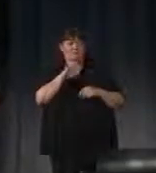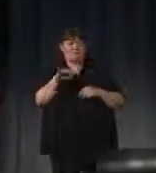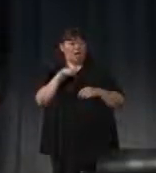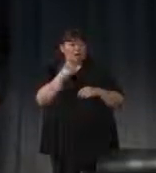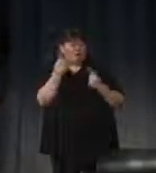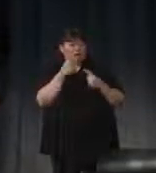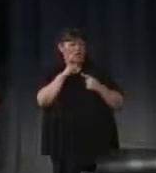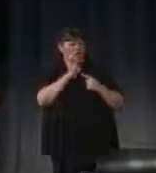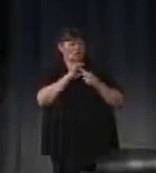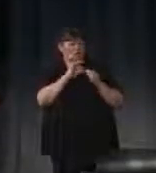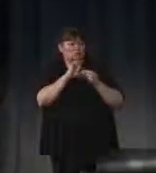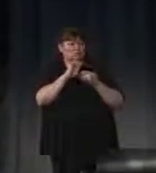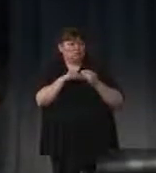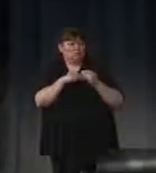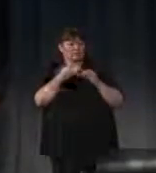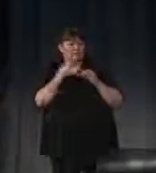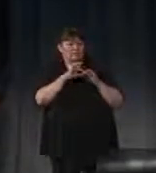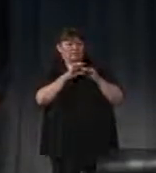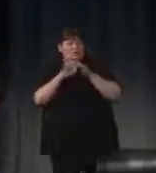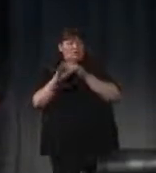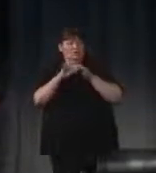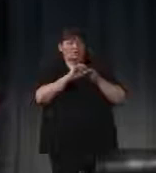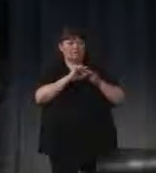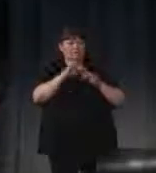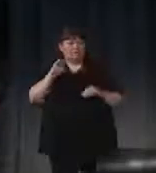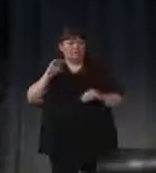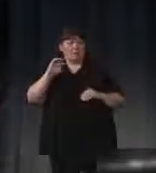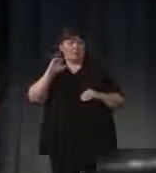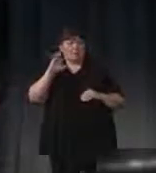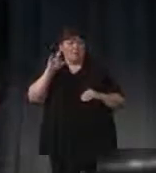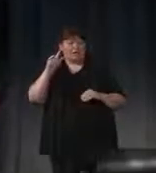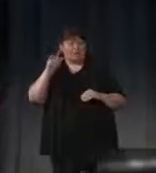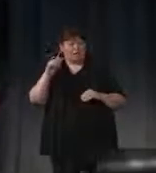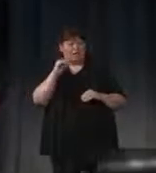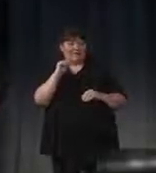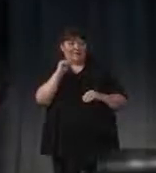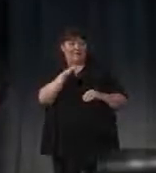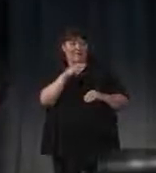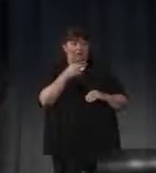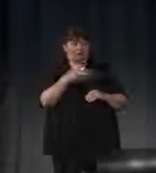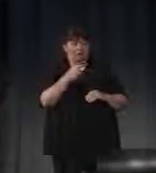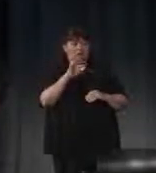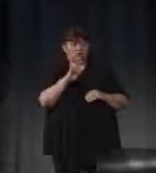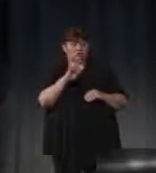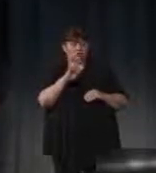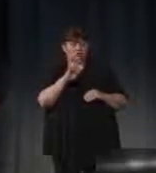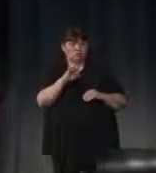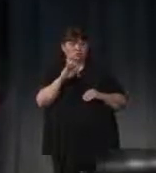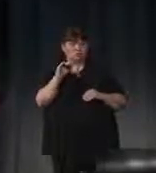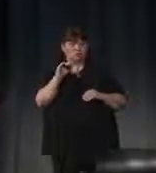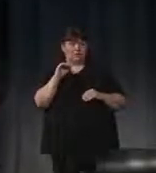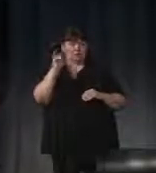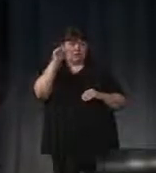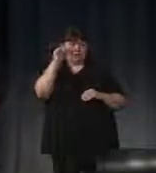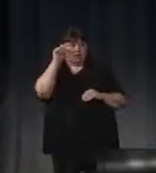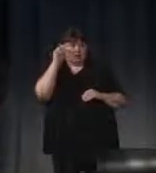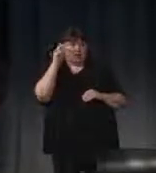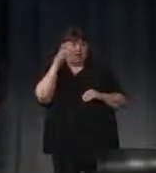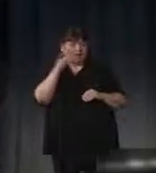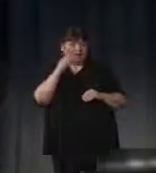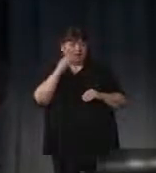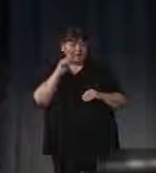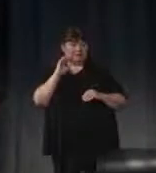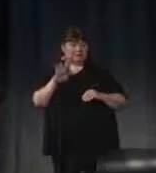more about the relation of modulation to, and that history to ableism and Bell's relation to